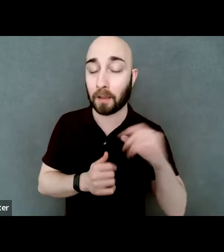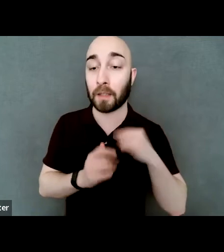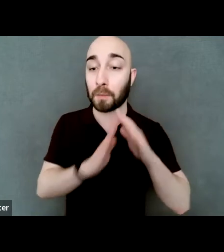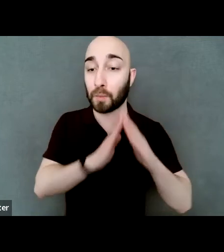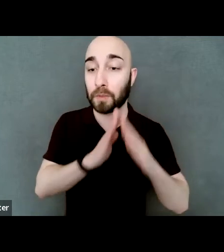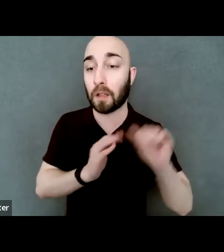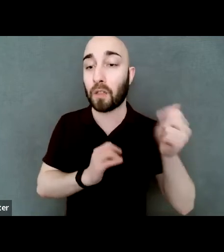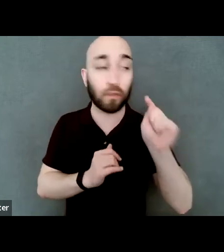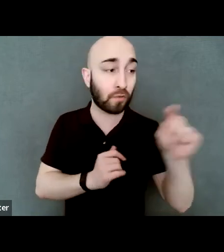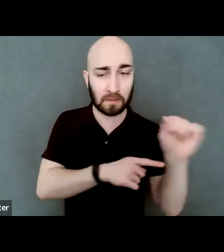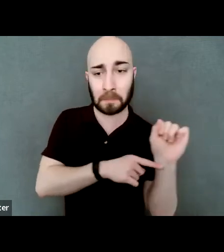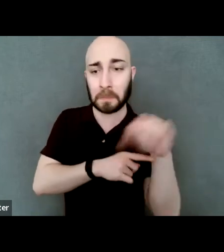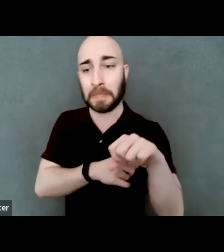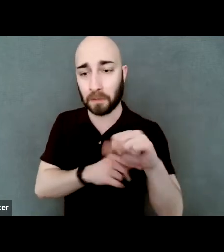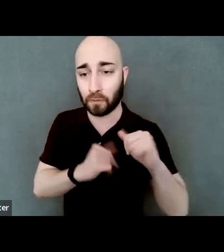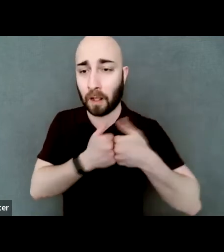overcome these challenges.